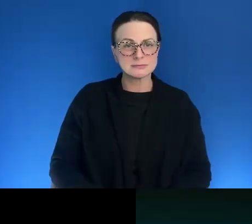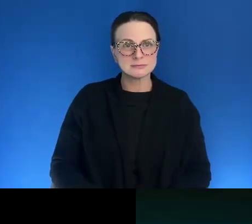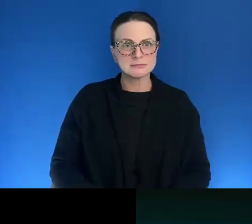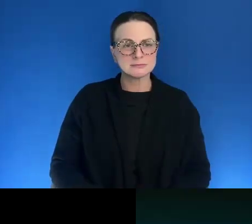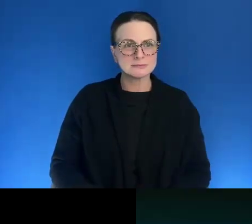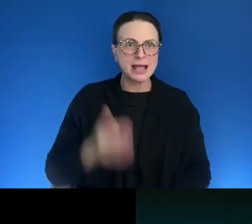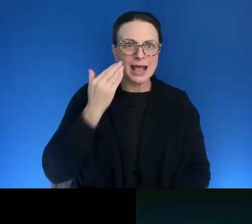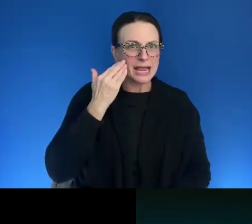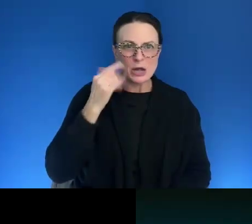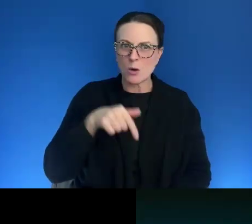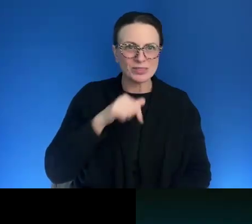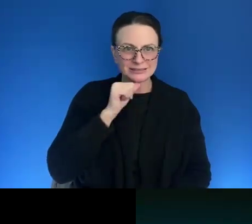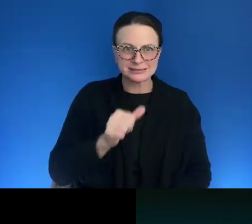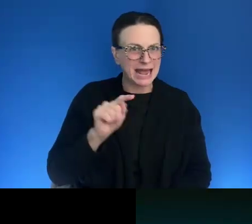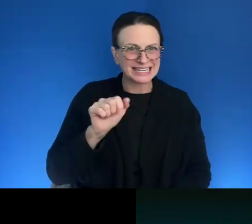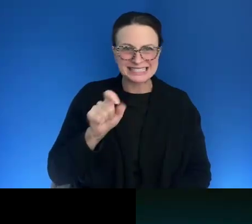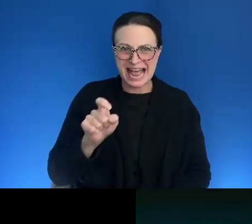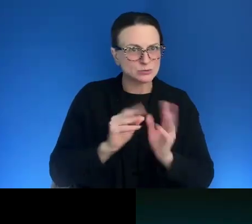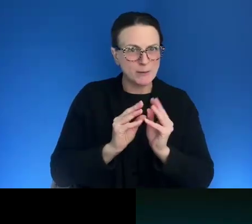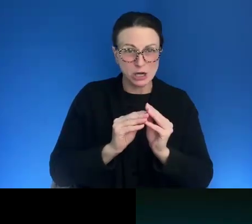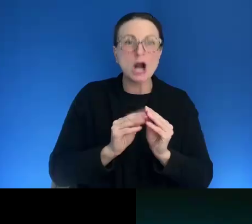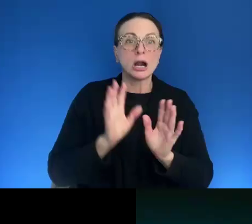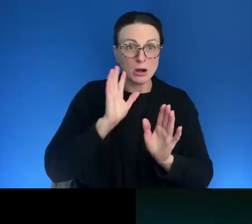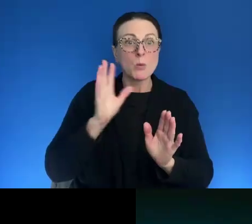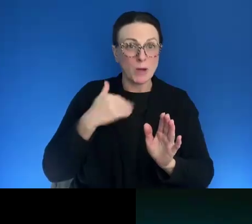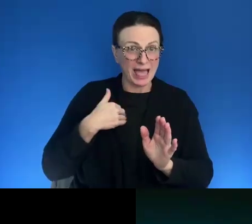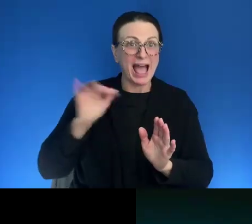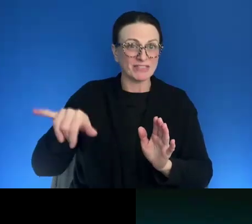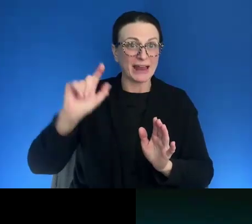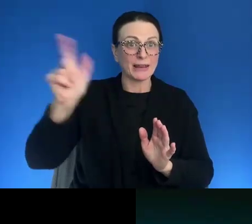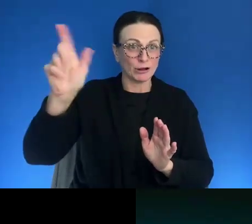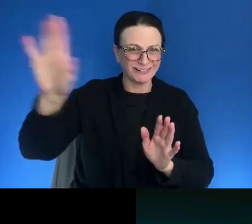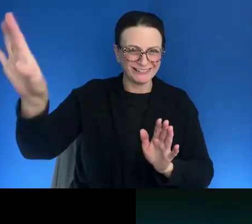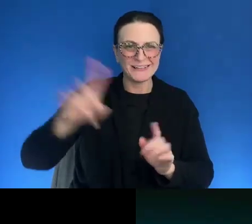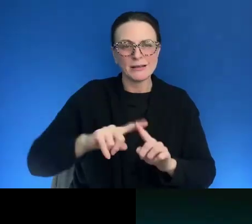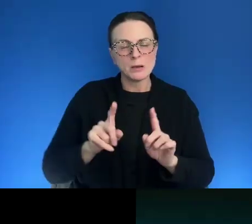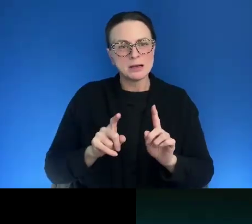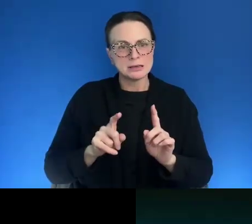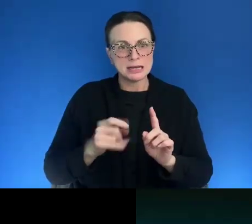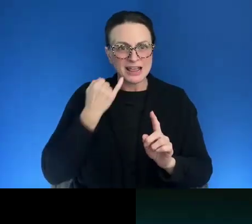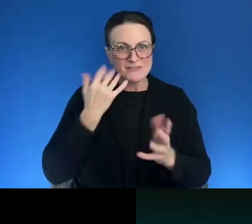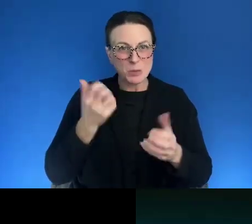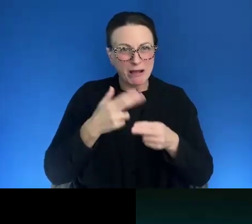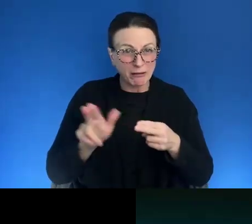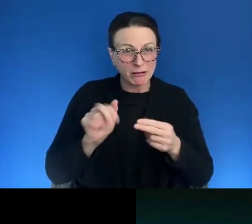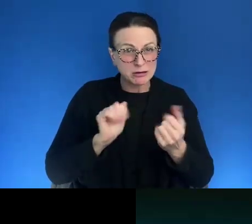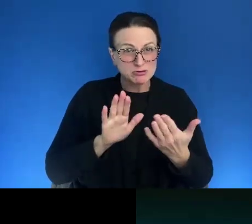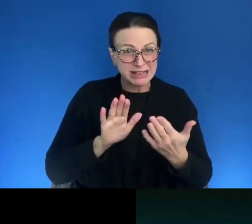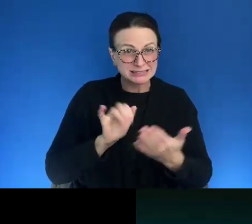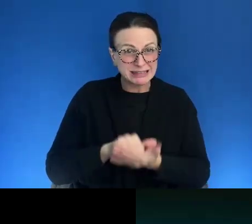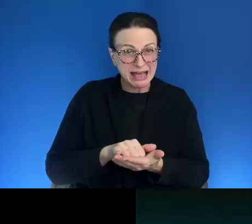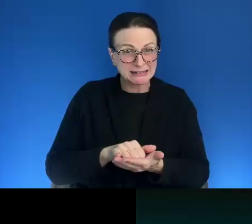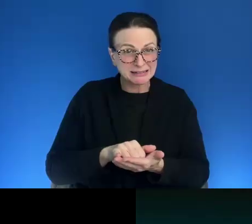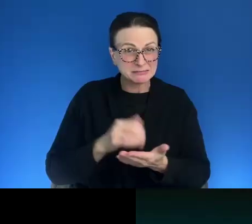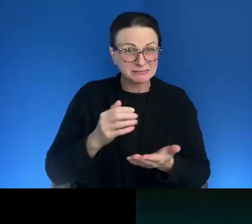And I know this is not a tax webinar, and we will be having one of those, but if you want to just quickly address when you